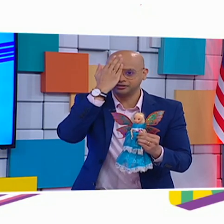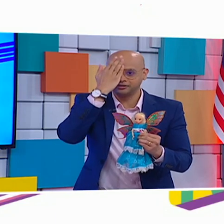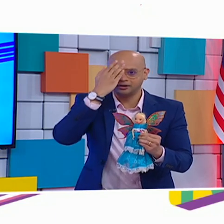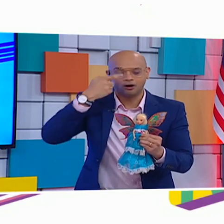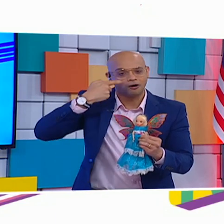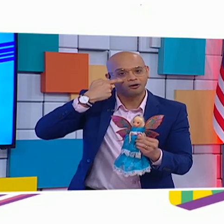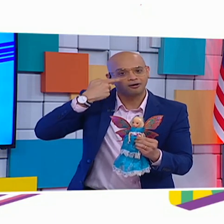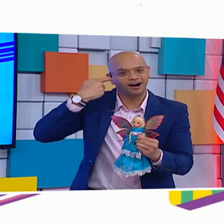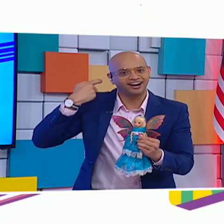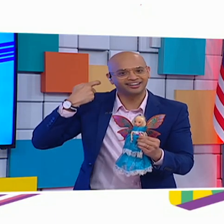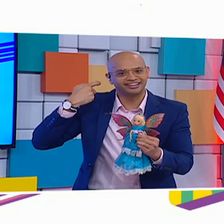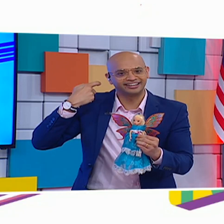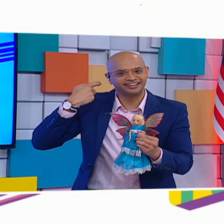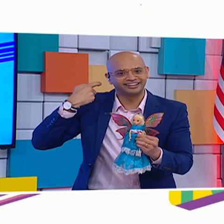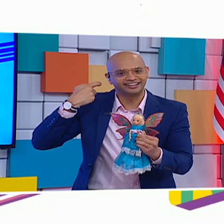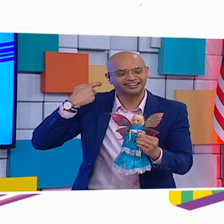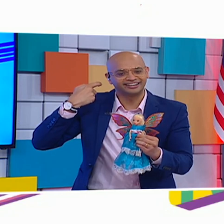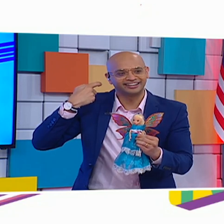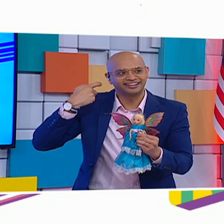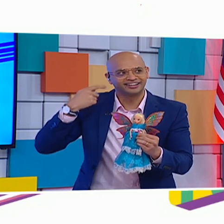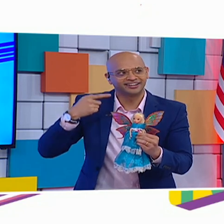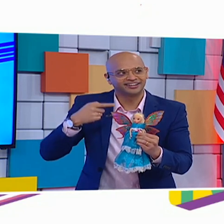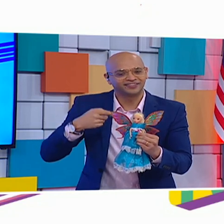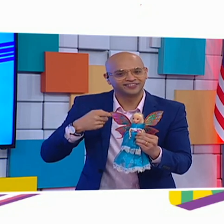beautiful or ugly?